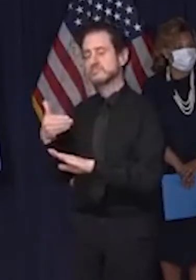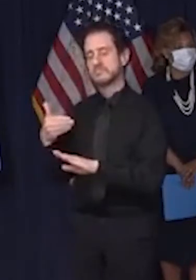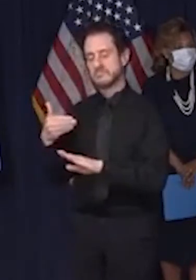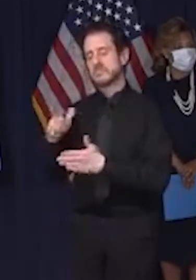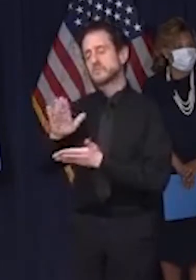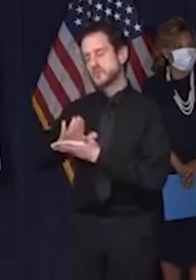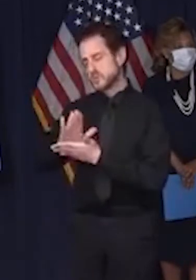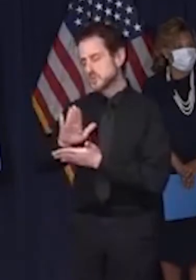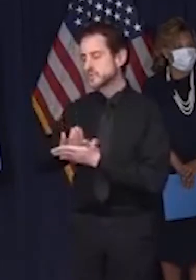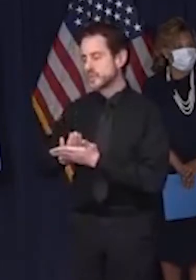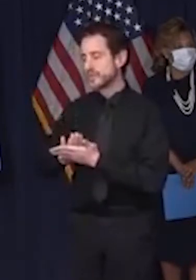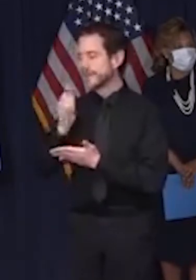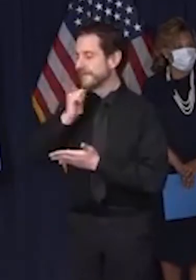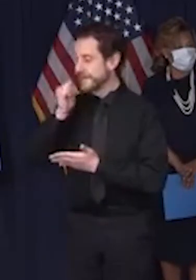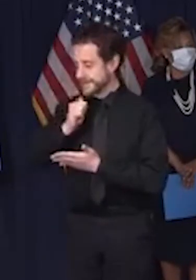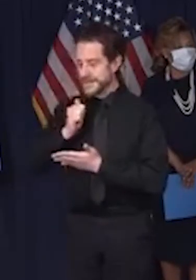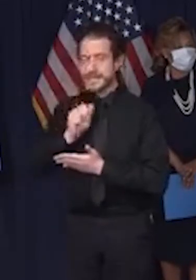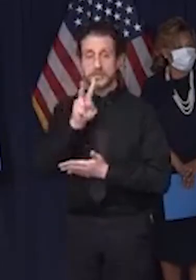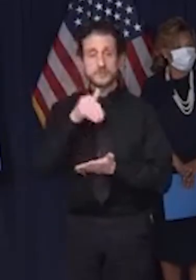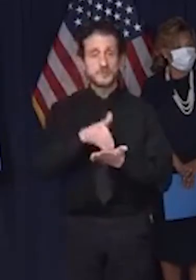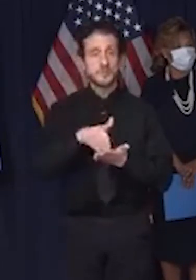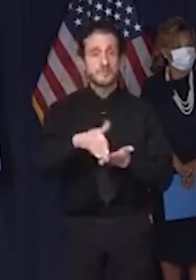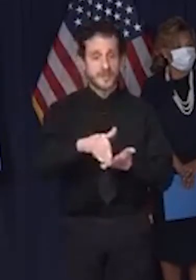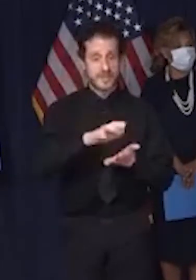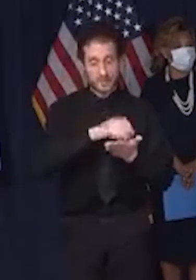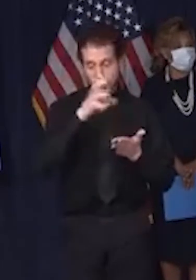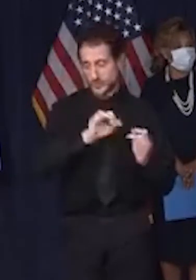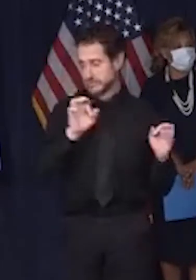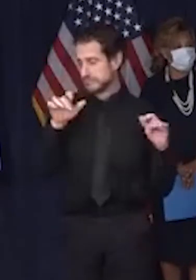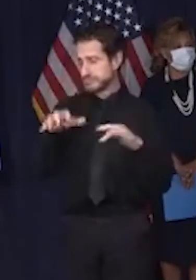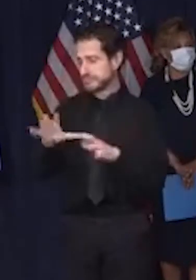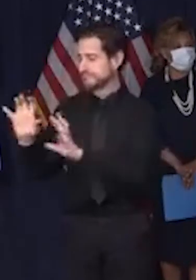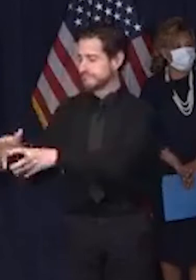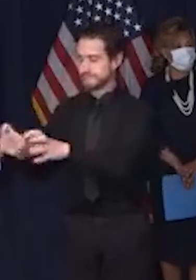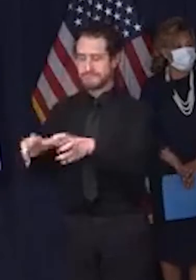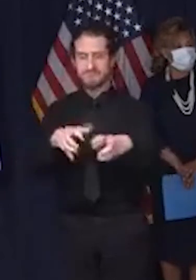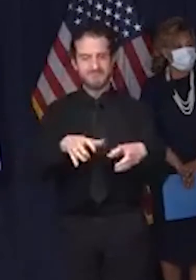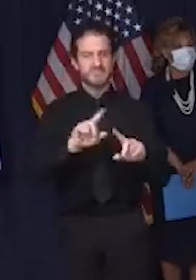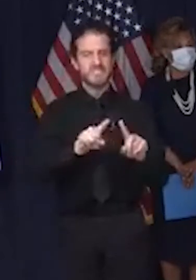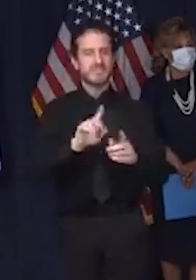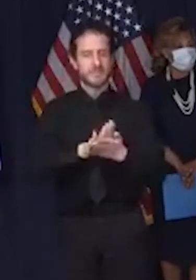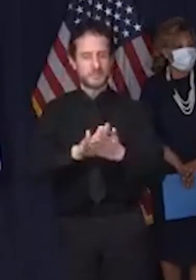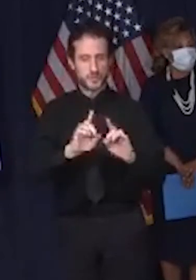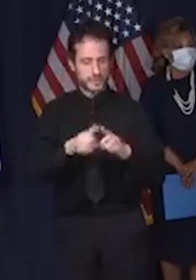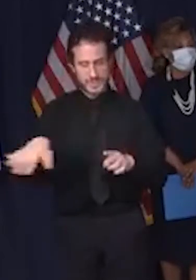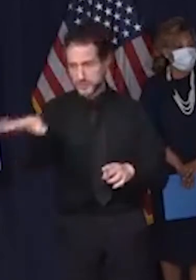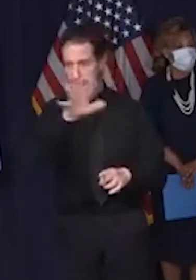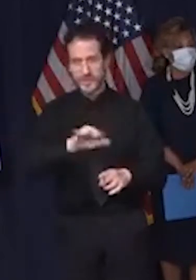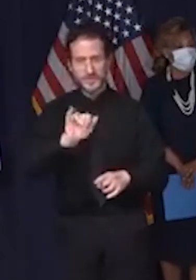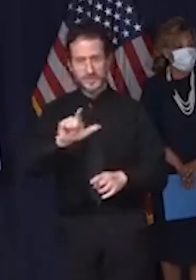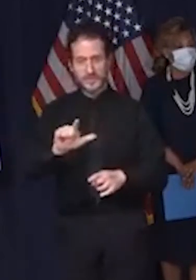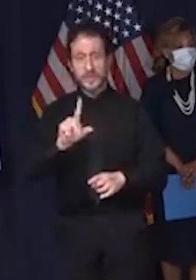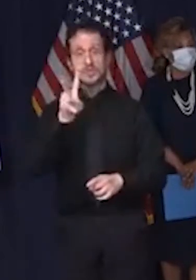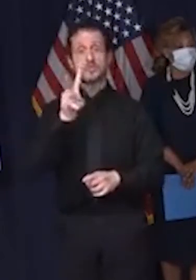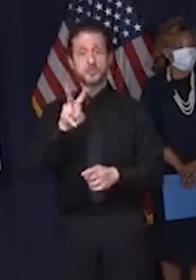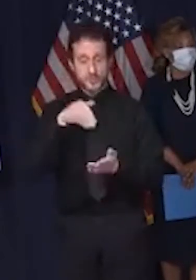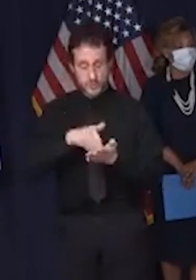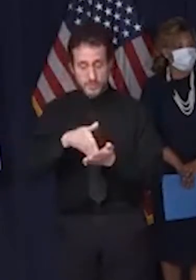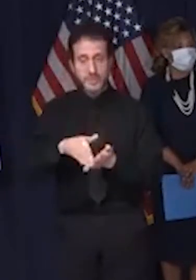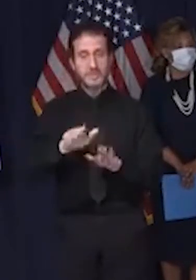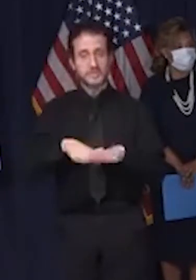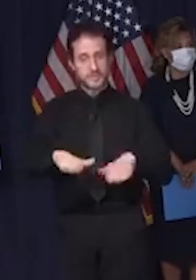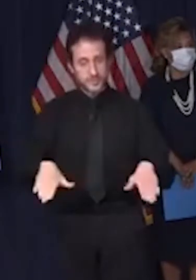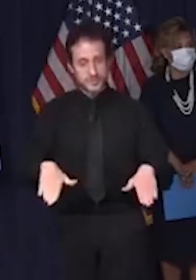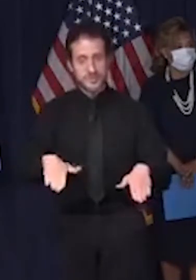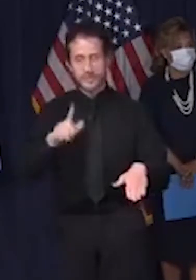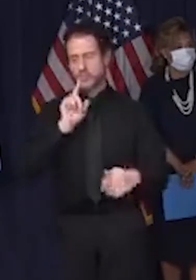2 million students gathered in large groups in school districts all across Illinois. That's 2 million young people who would